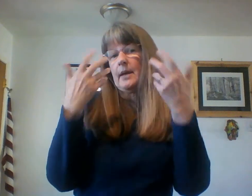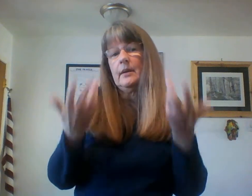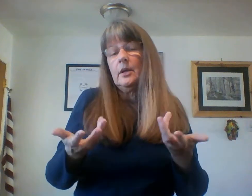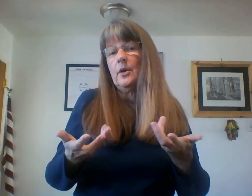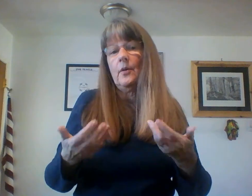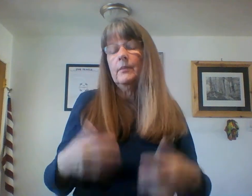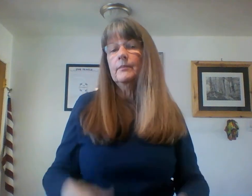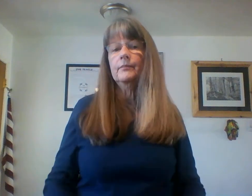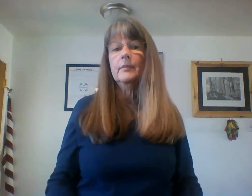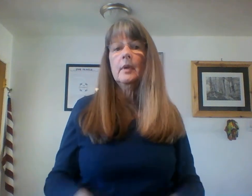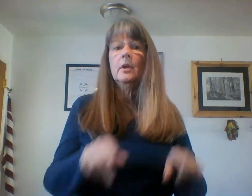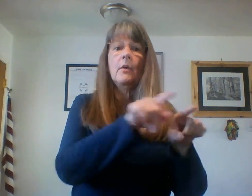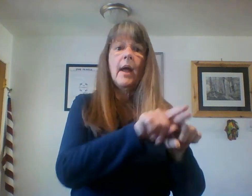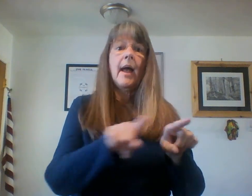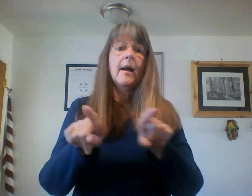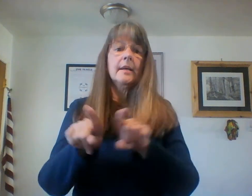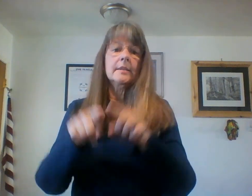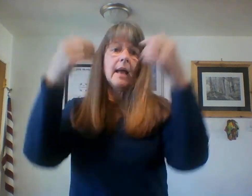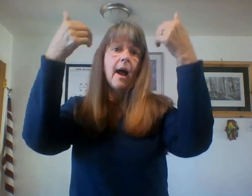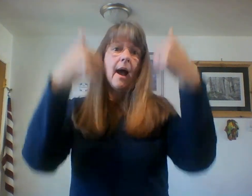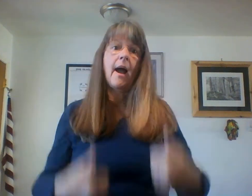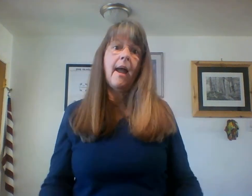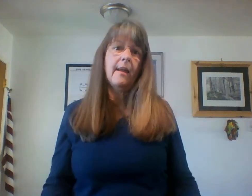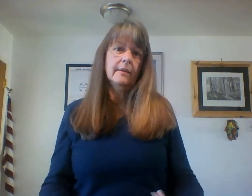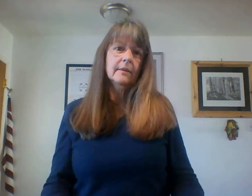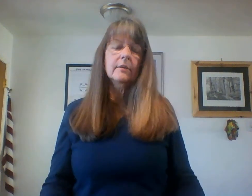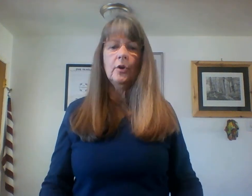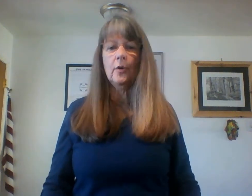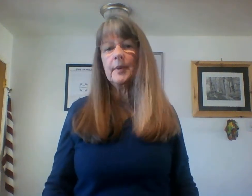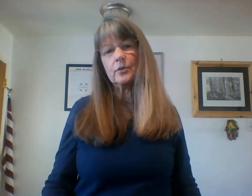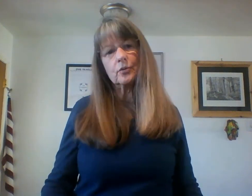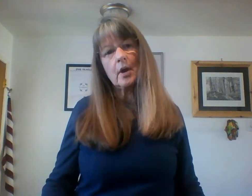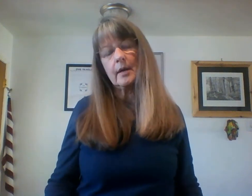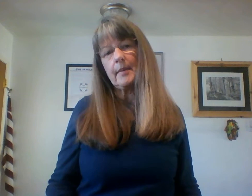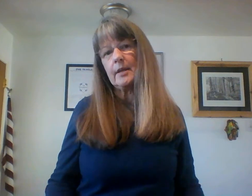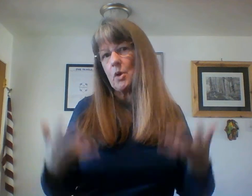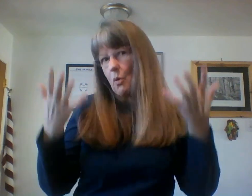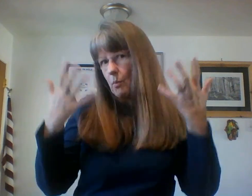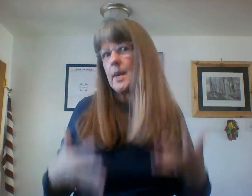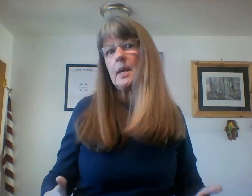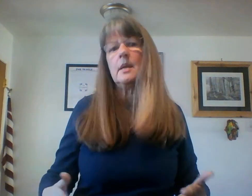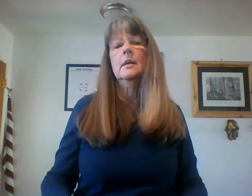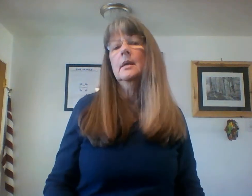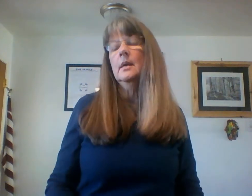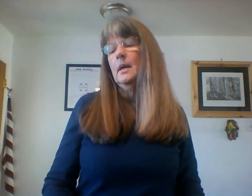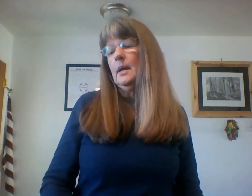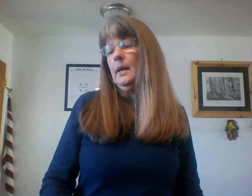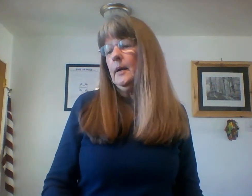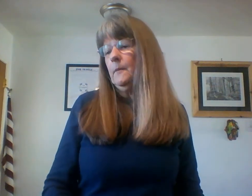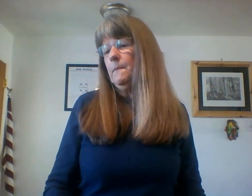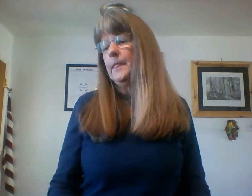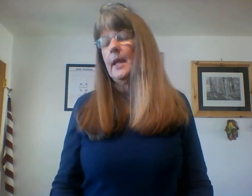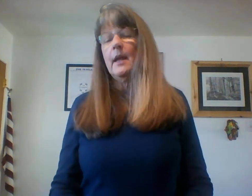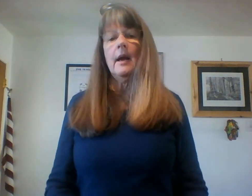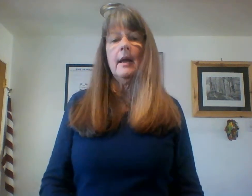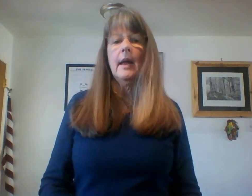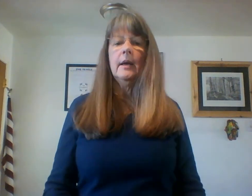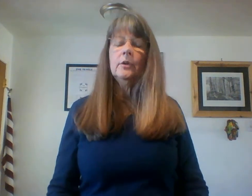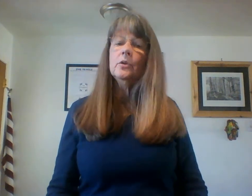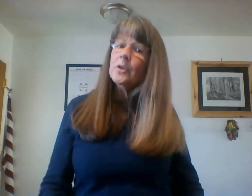you know, as I, because you're talking about his whole being. Um, you can do